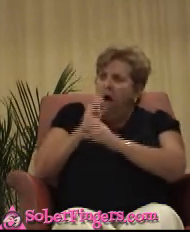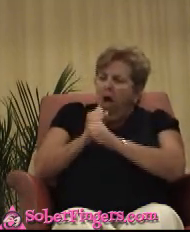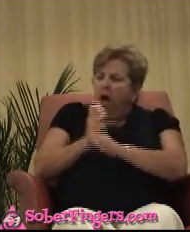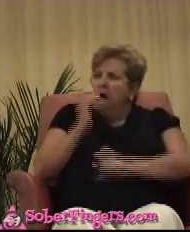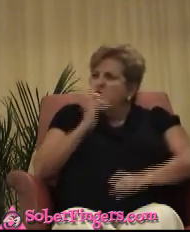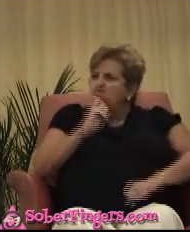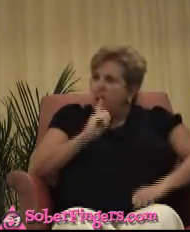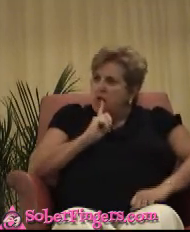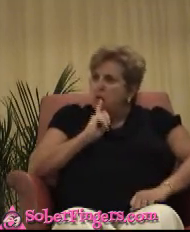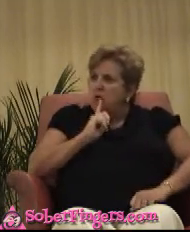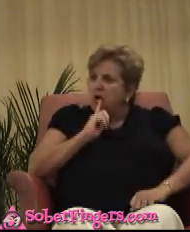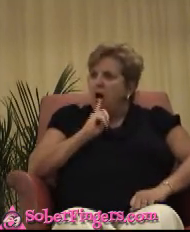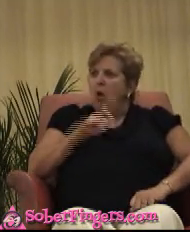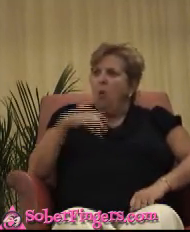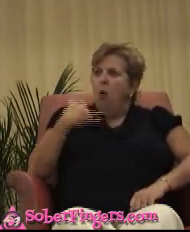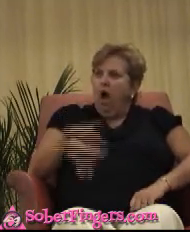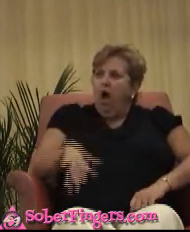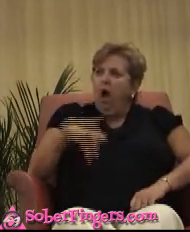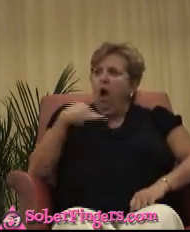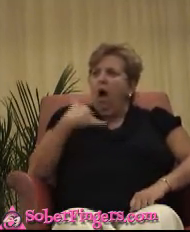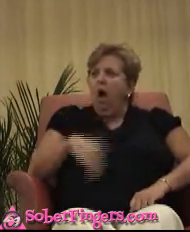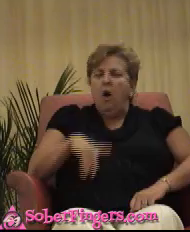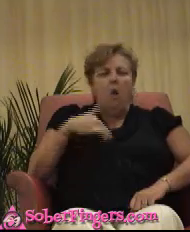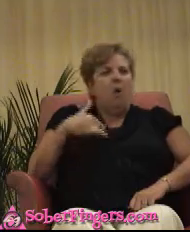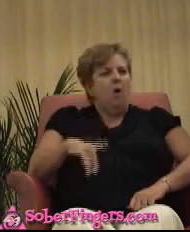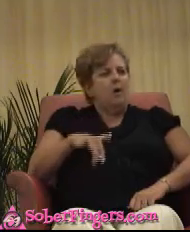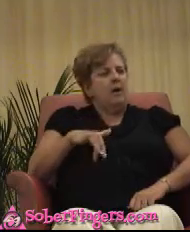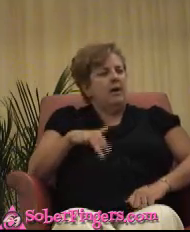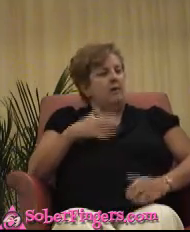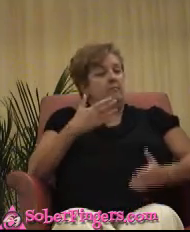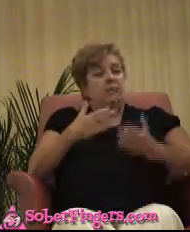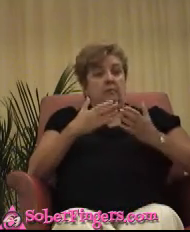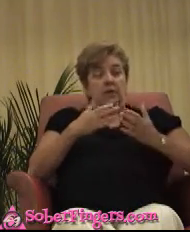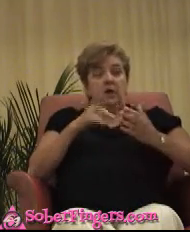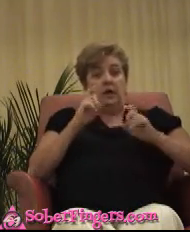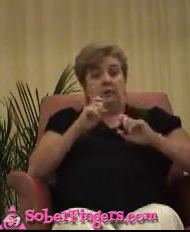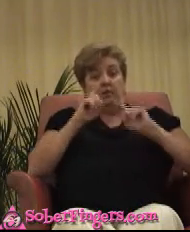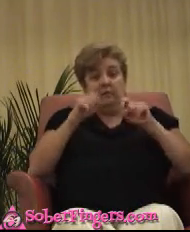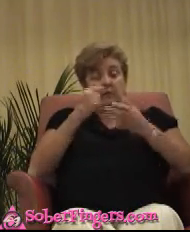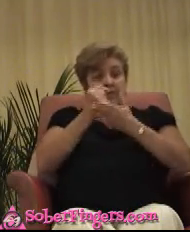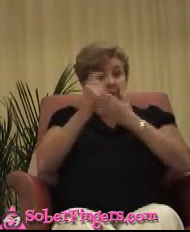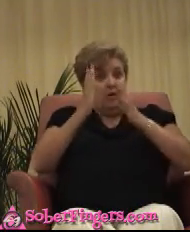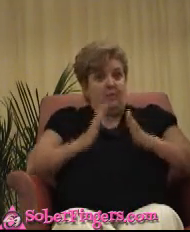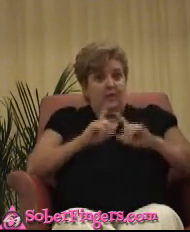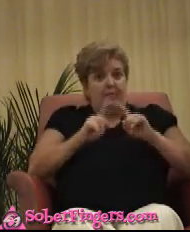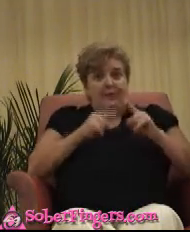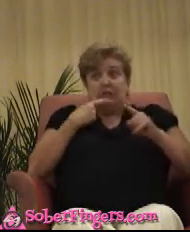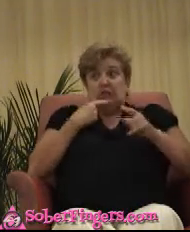had an opportunity to alter the course of my life if I'd sought some professional help, but I thought, man, I just can't wait to go try that.